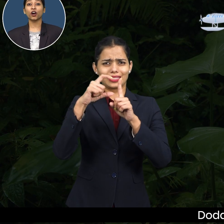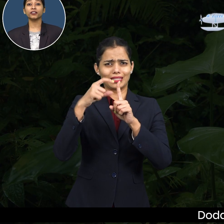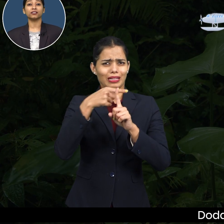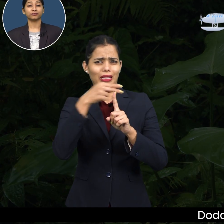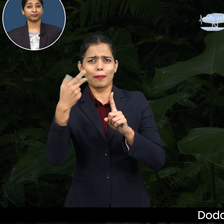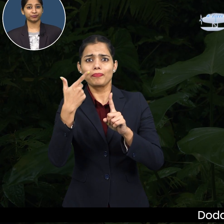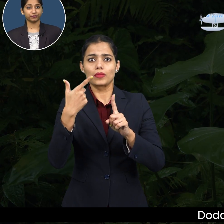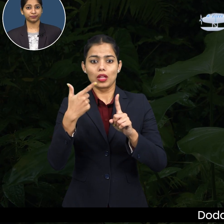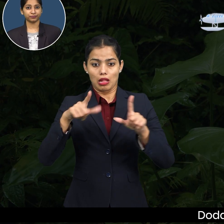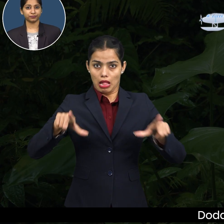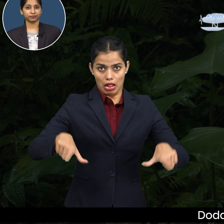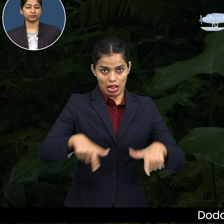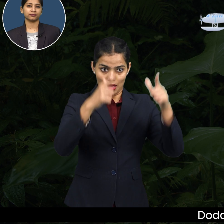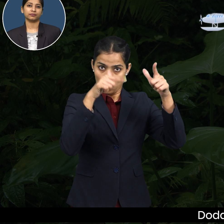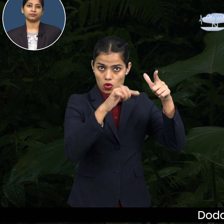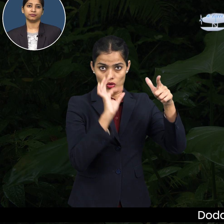dodder,